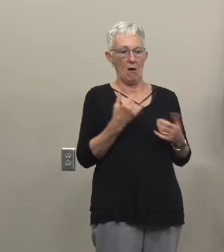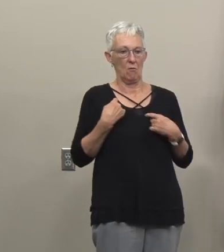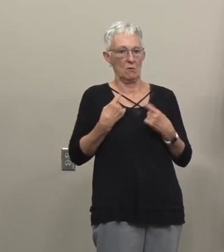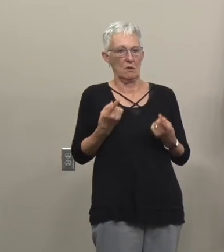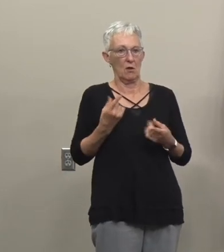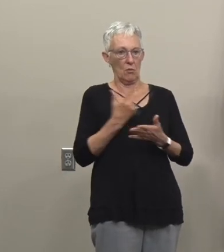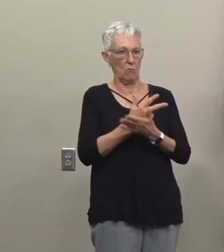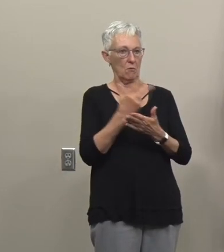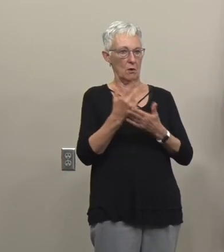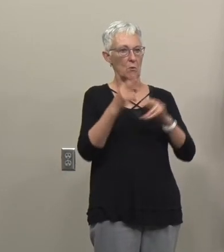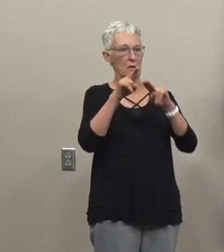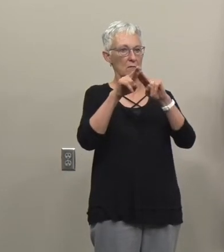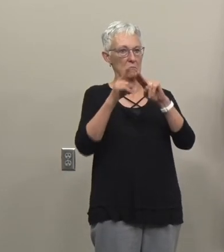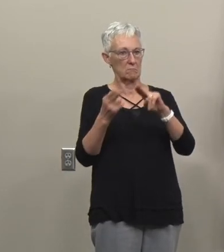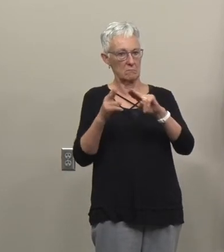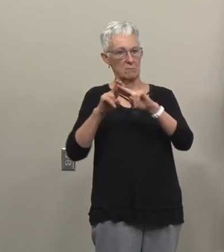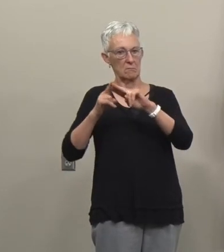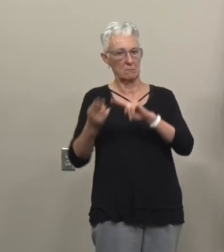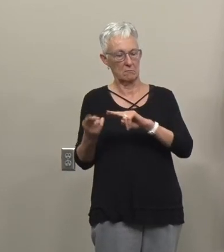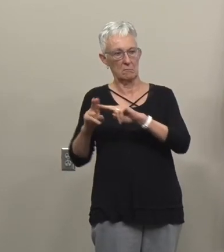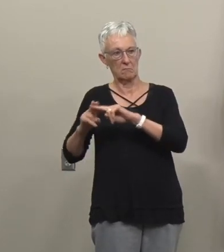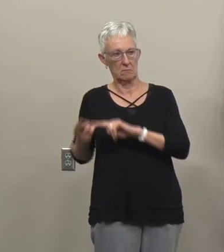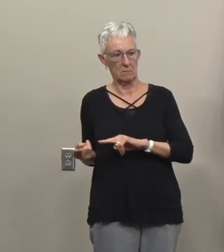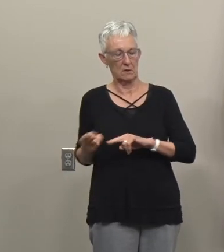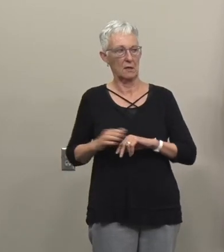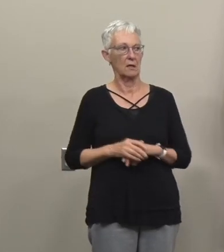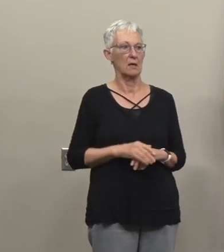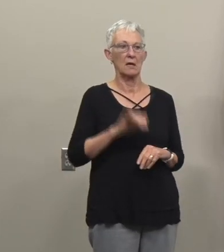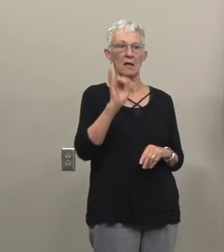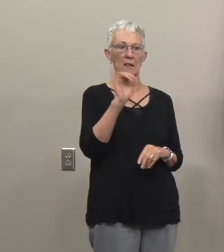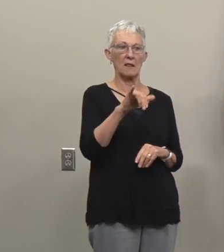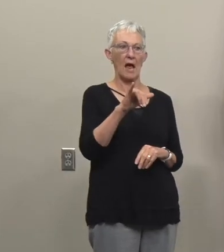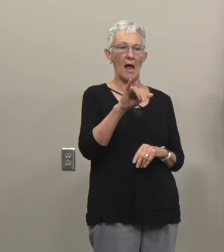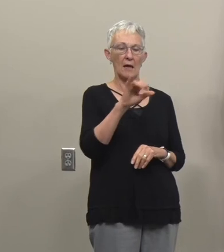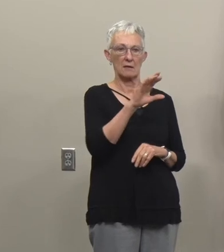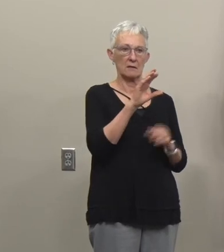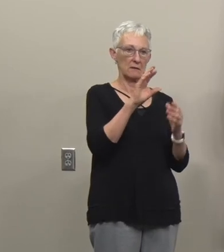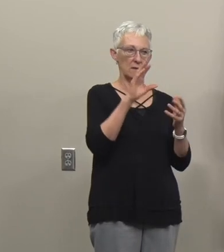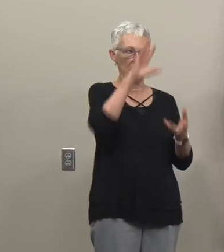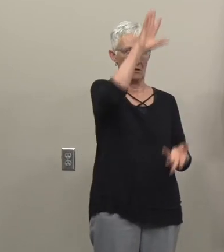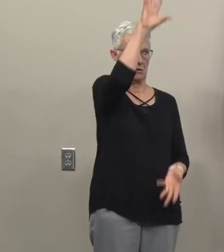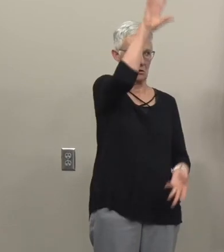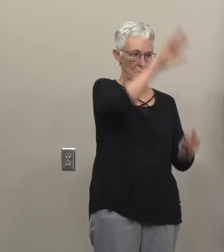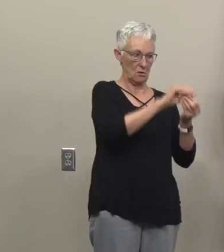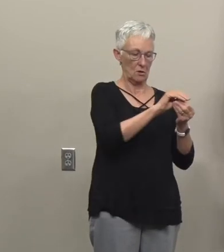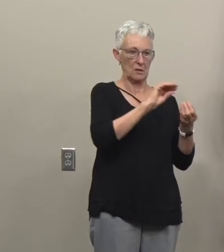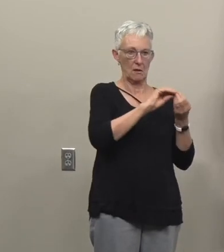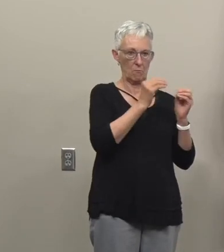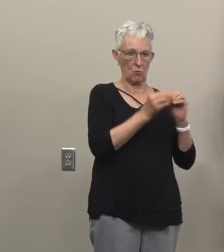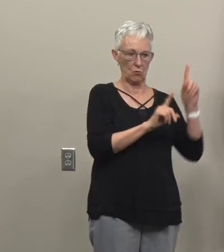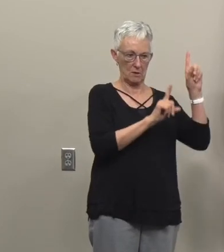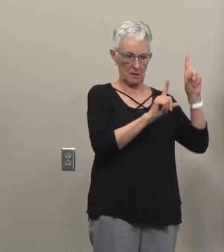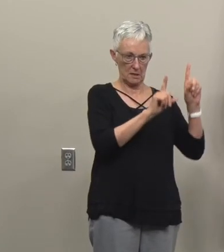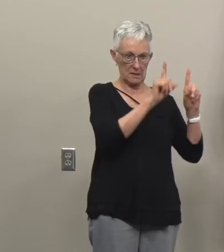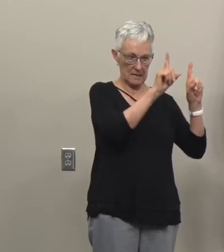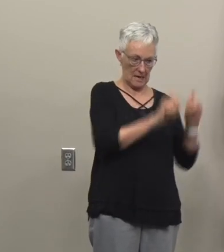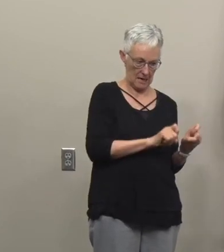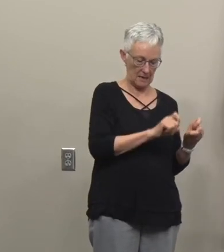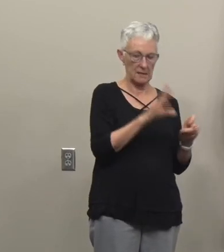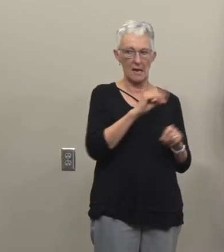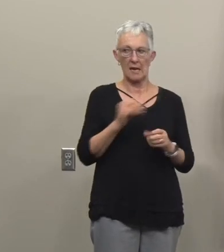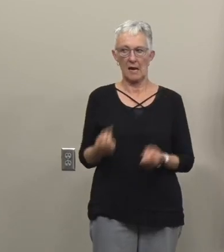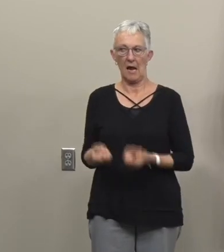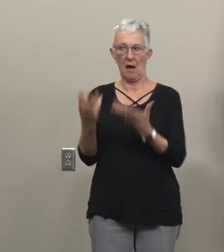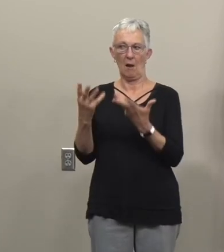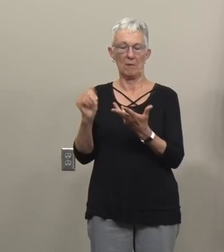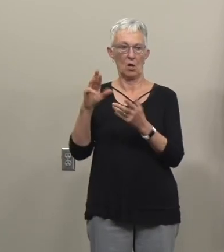positivity rate, to remind everyone, is based on the overall number of tests entirely and the number of